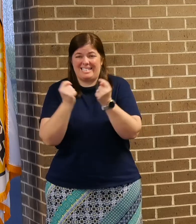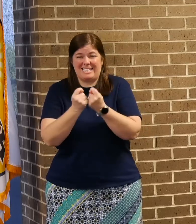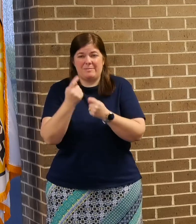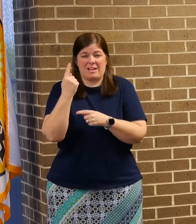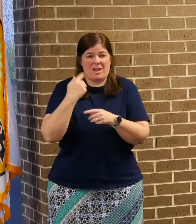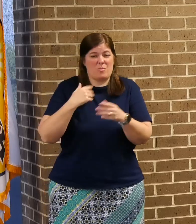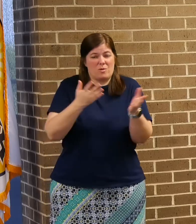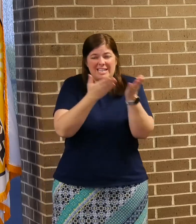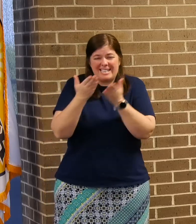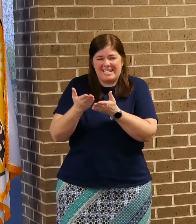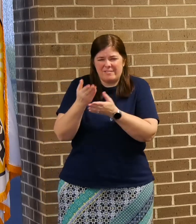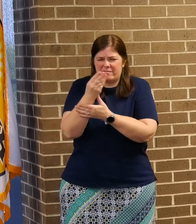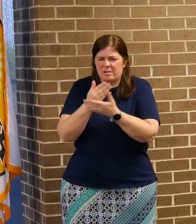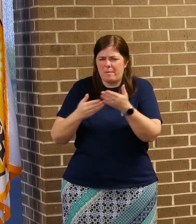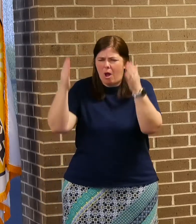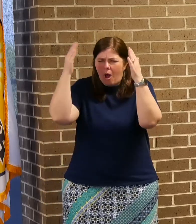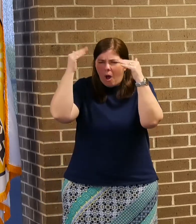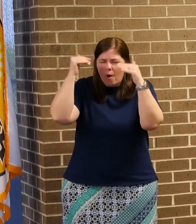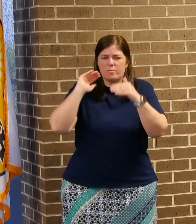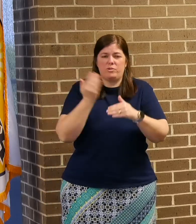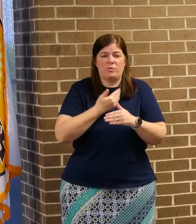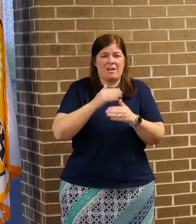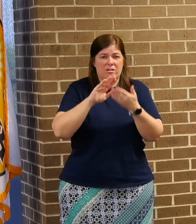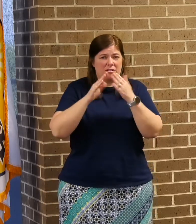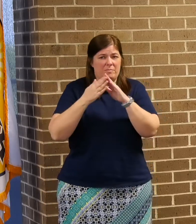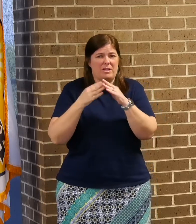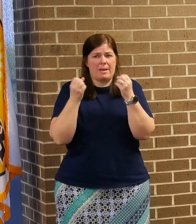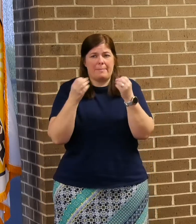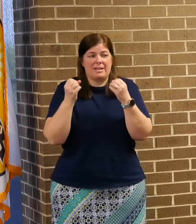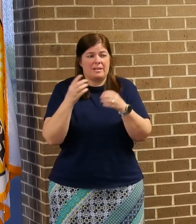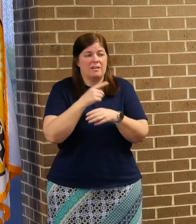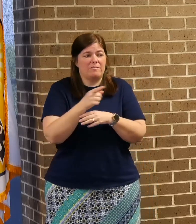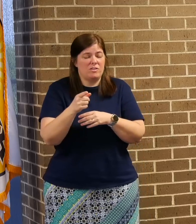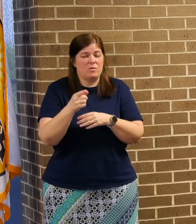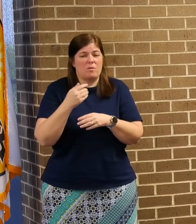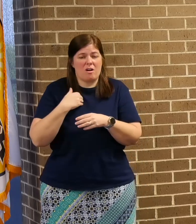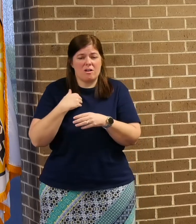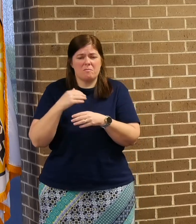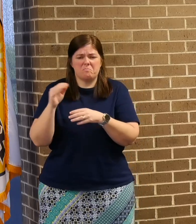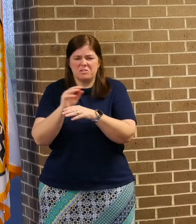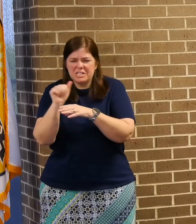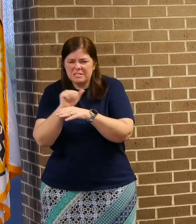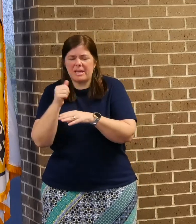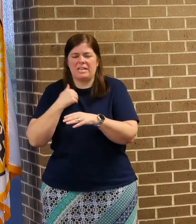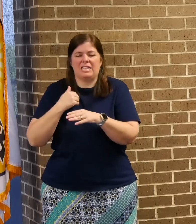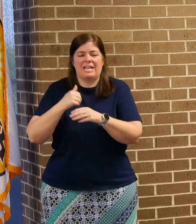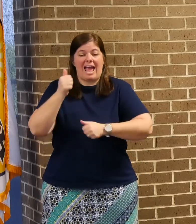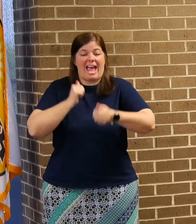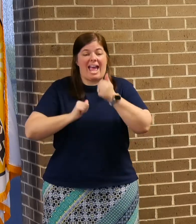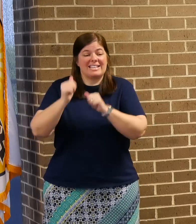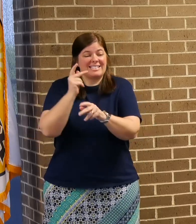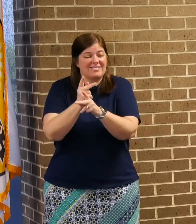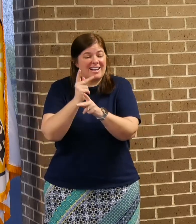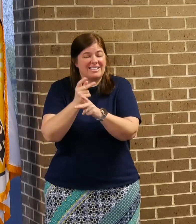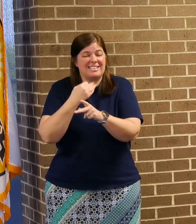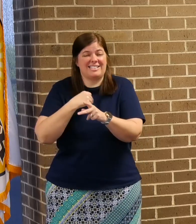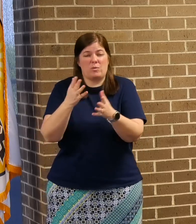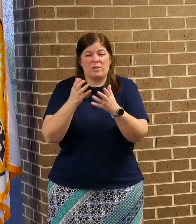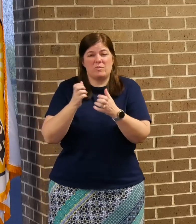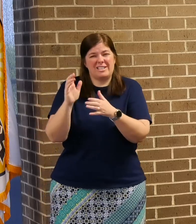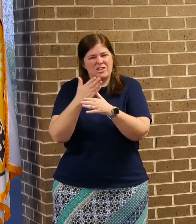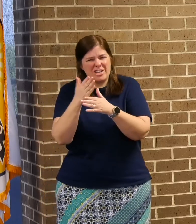of hope to our community. So many of you are participating in acts of kindness and service, and we wanted to help share those